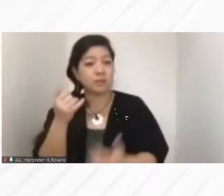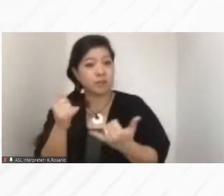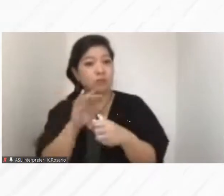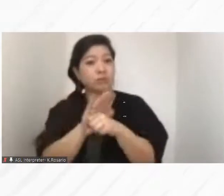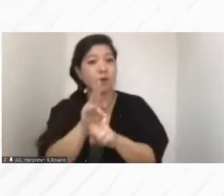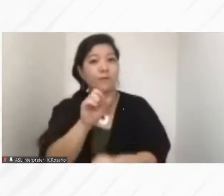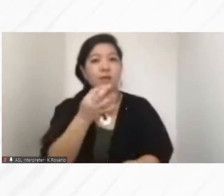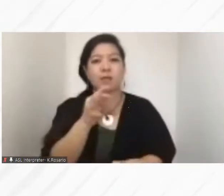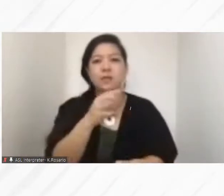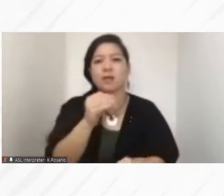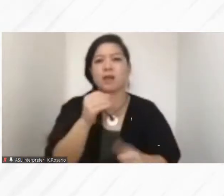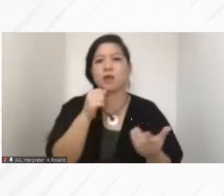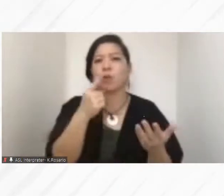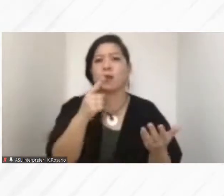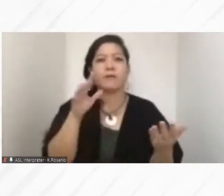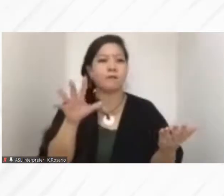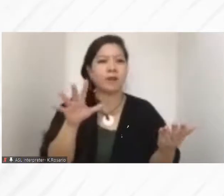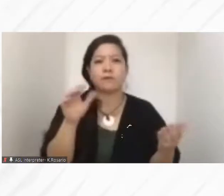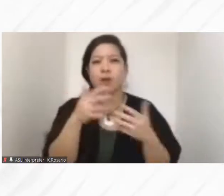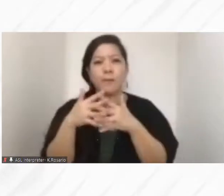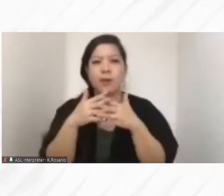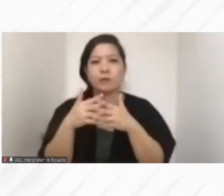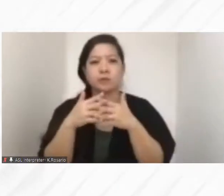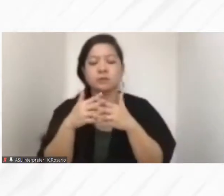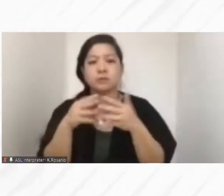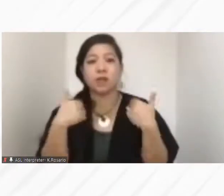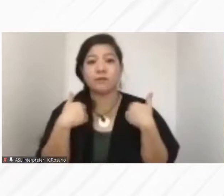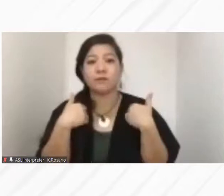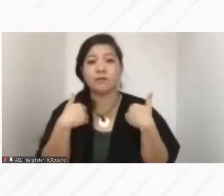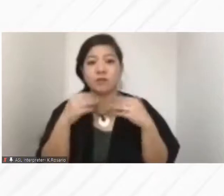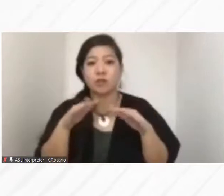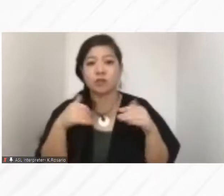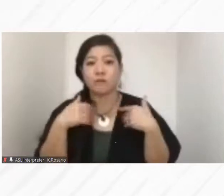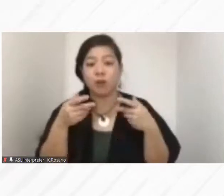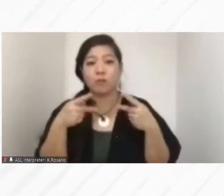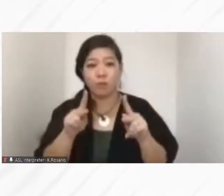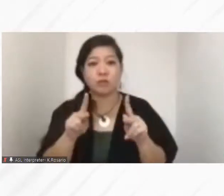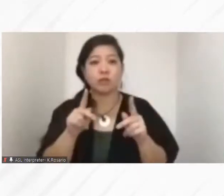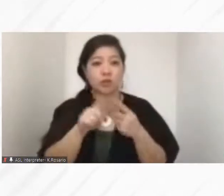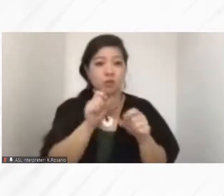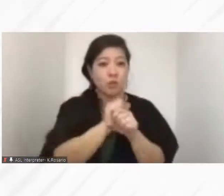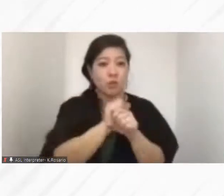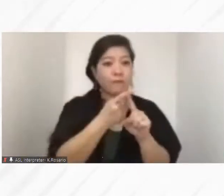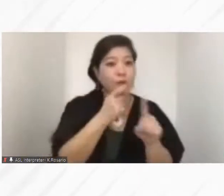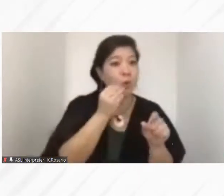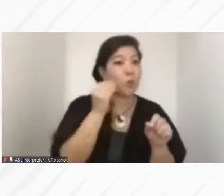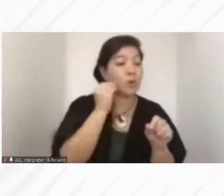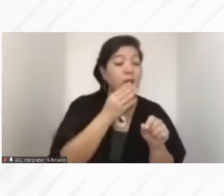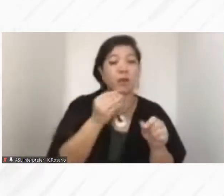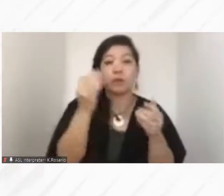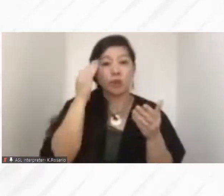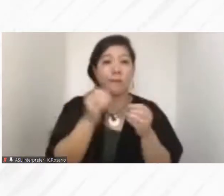African Americans and 1 in 6 Hispanic Americans have a job that allows them to work from home. We know many Guamanians don't